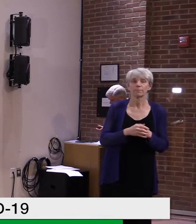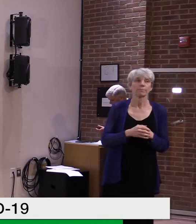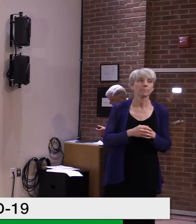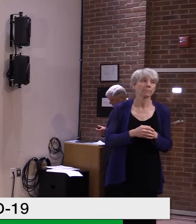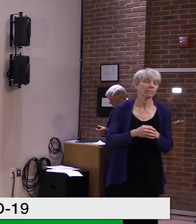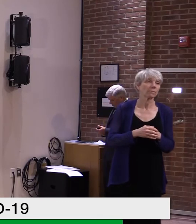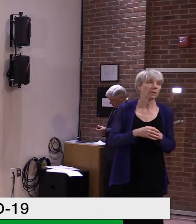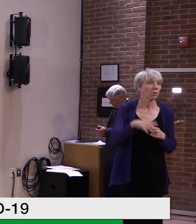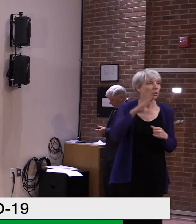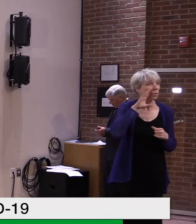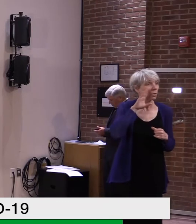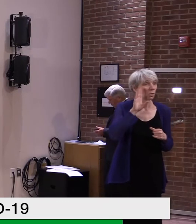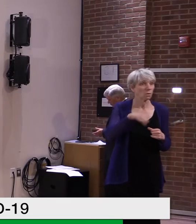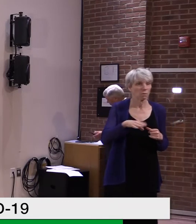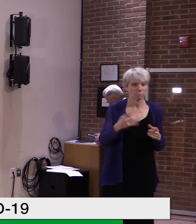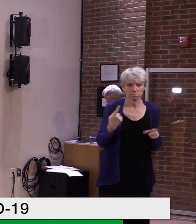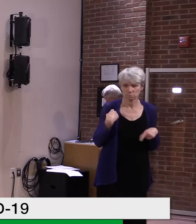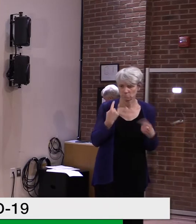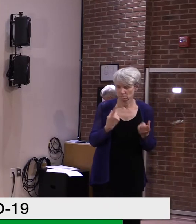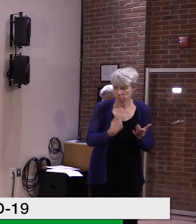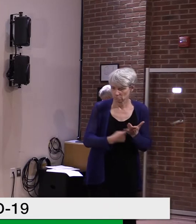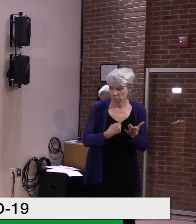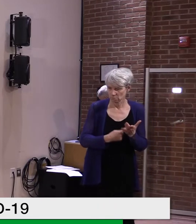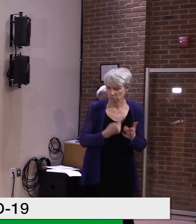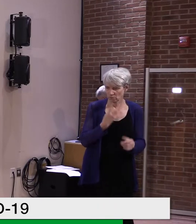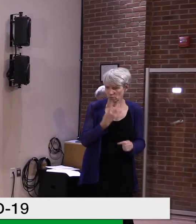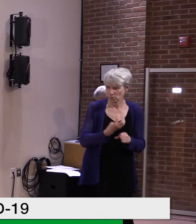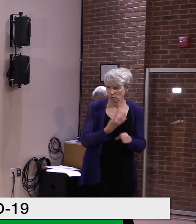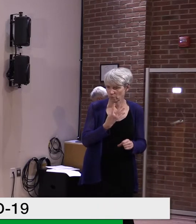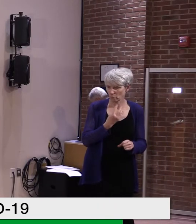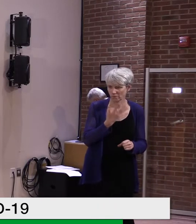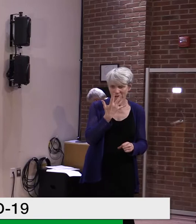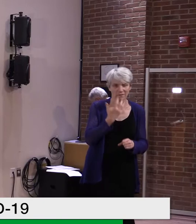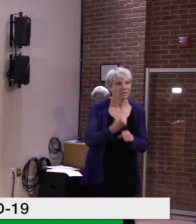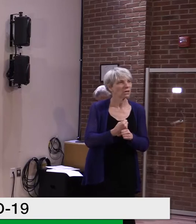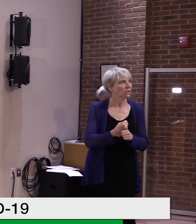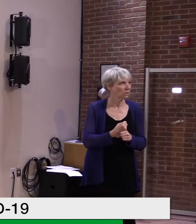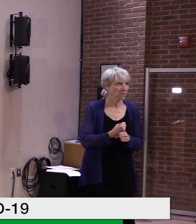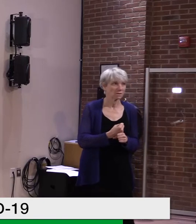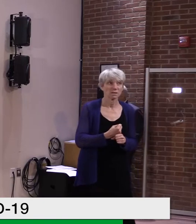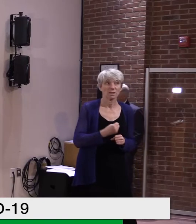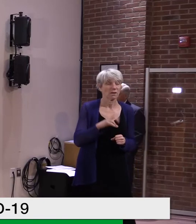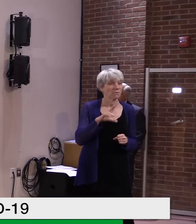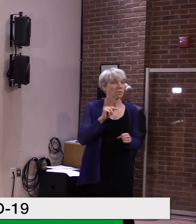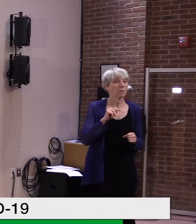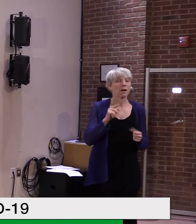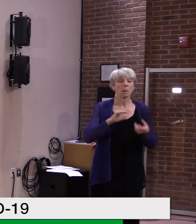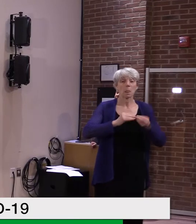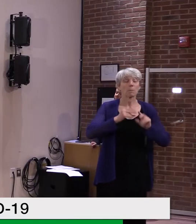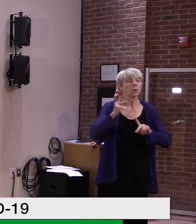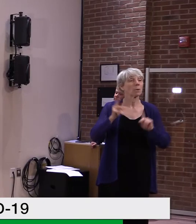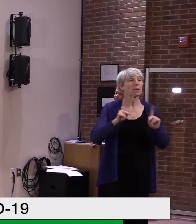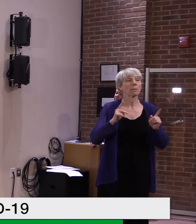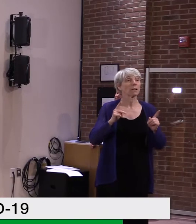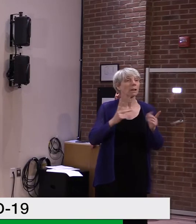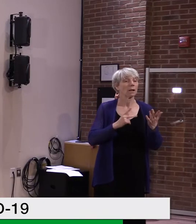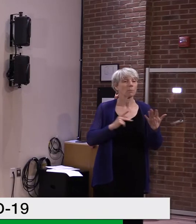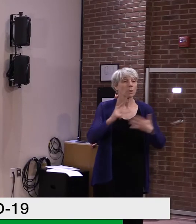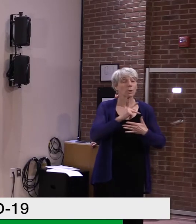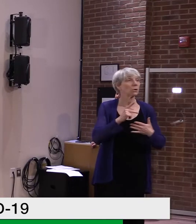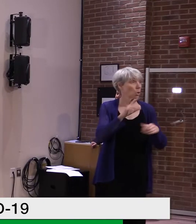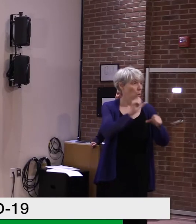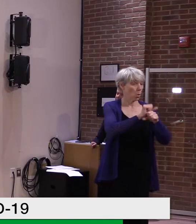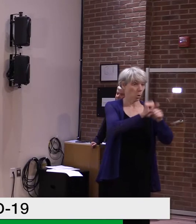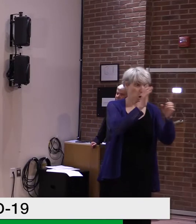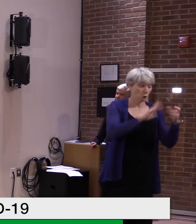throughout, you know, I've talked about this over the last 4 or 5 years with a declining population of in the workforce,